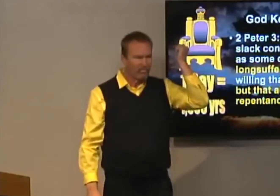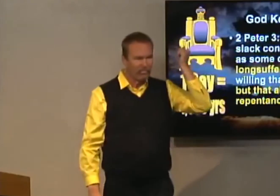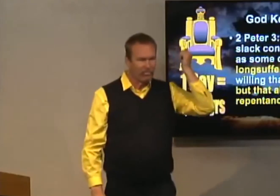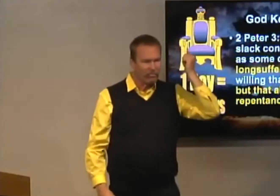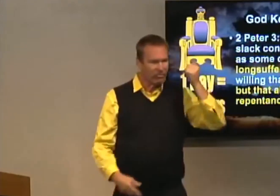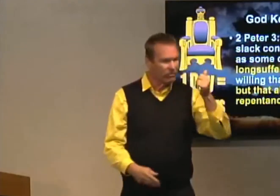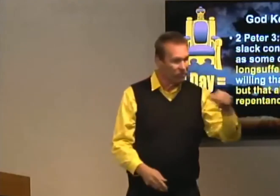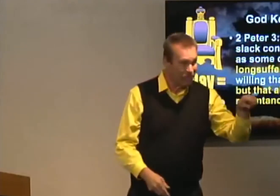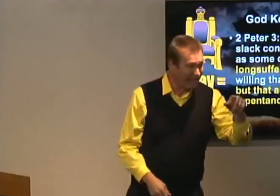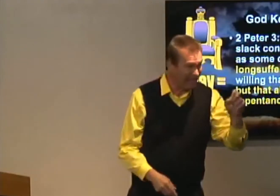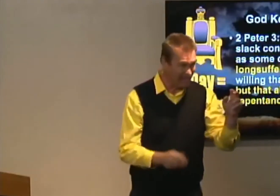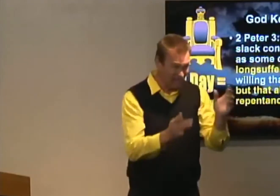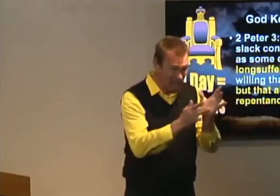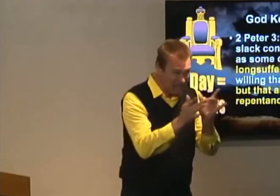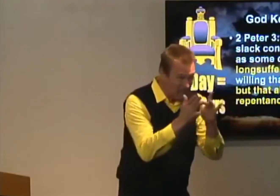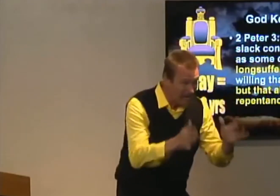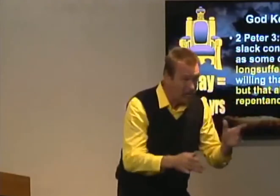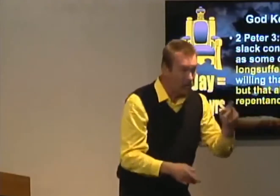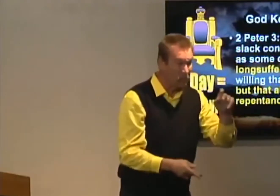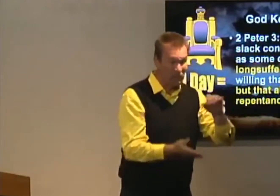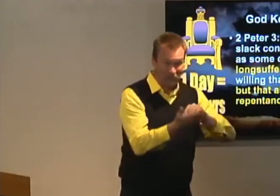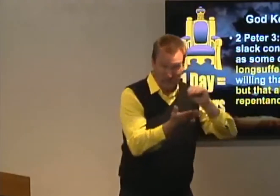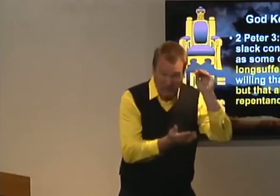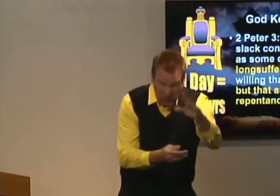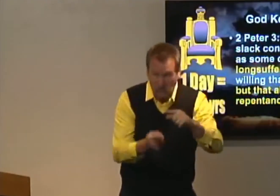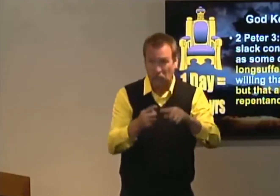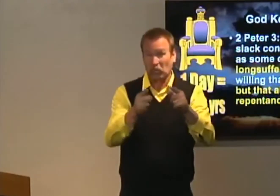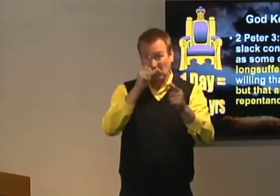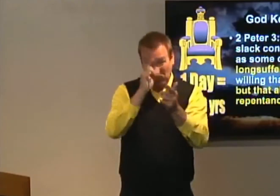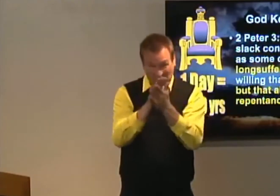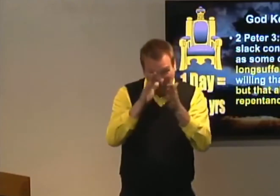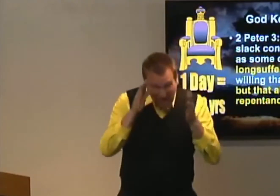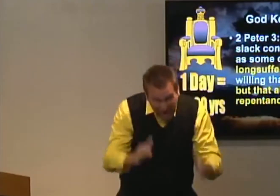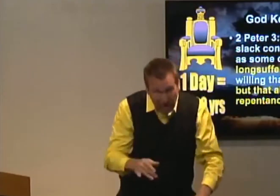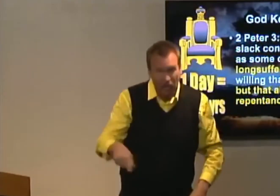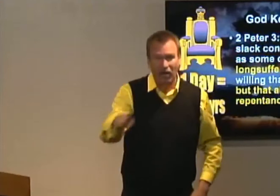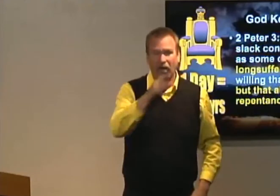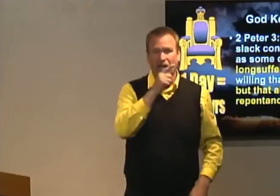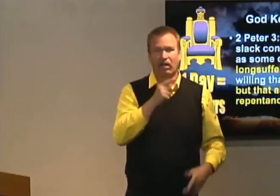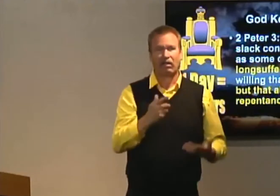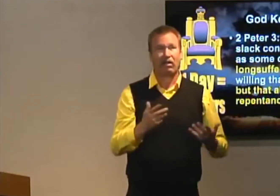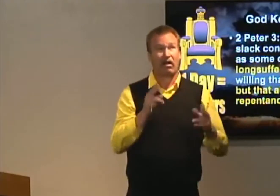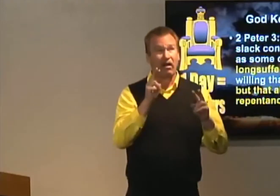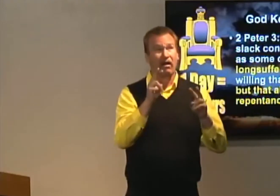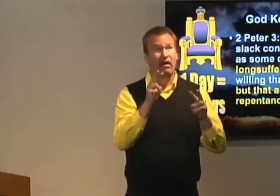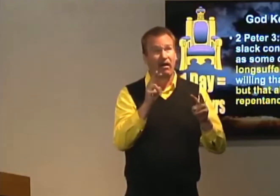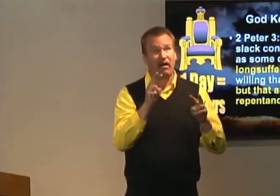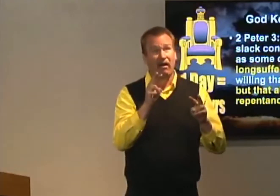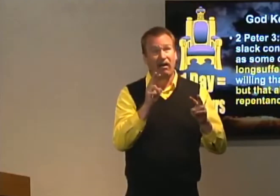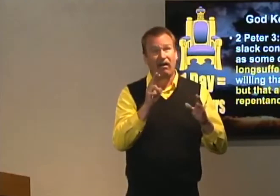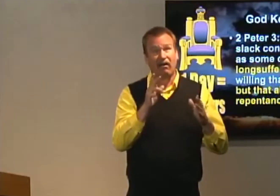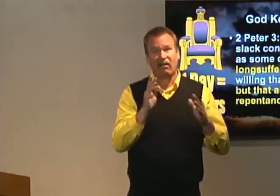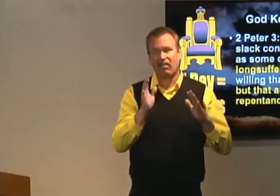slackness, God does not forget. Even Christians and believers, we're going to forget. We're going to be